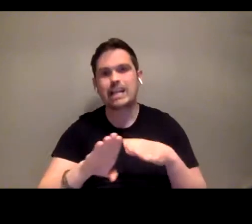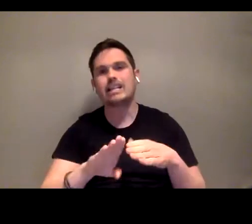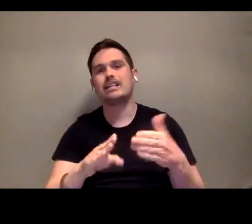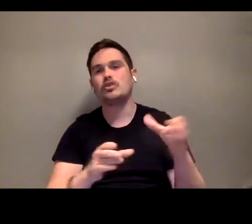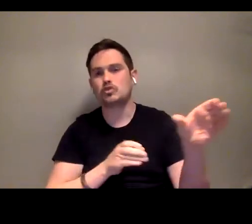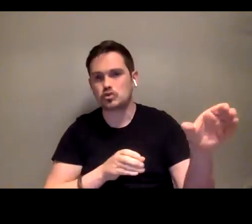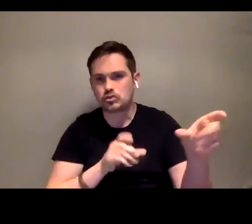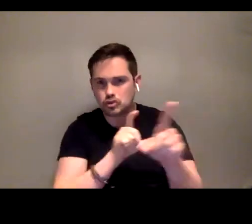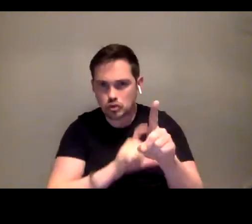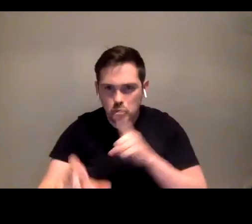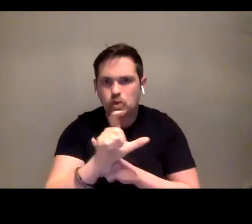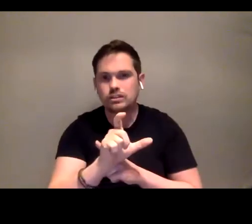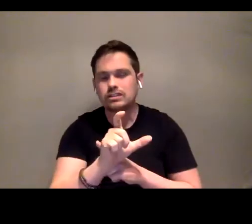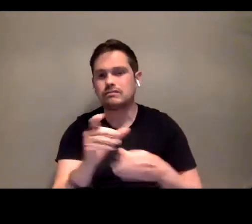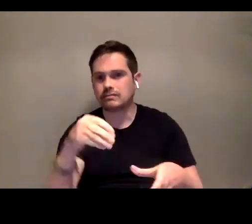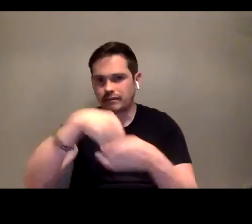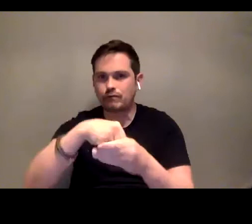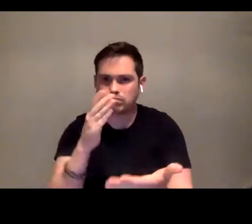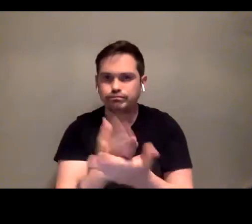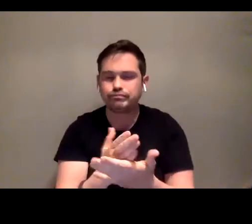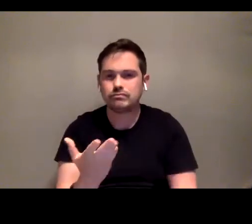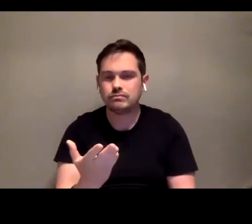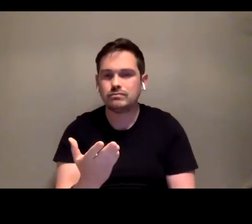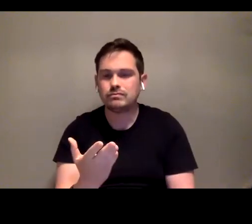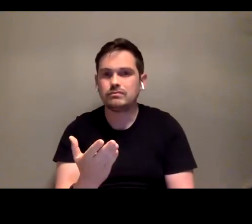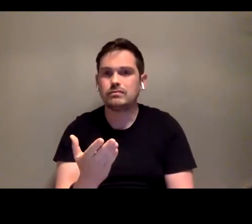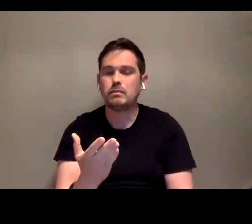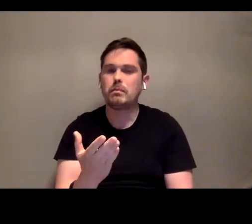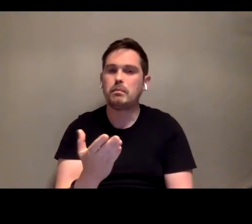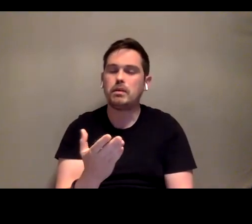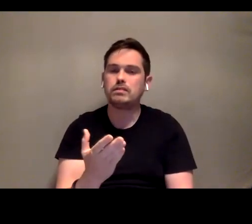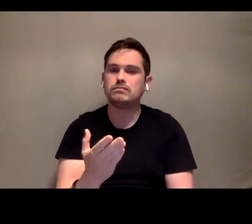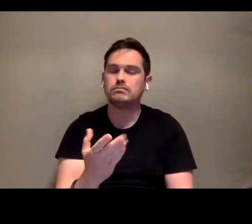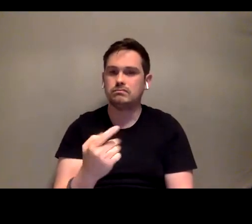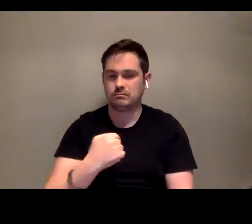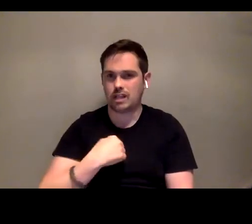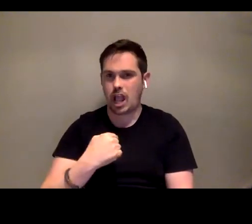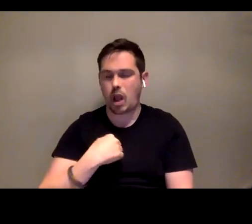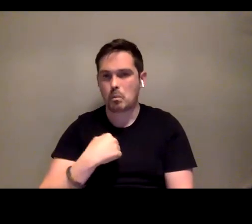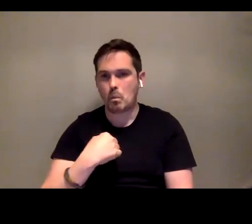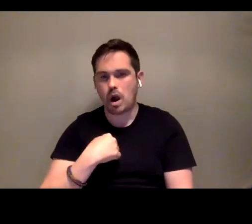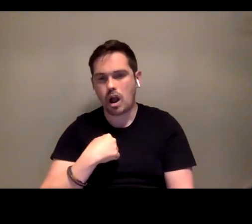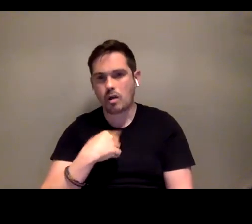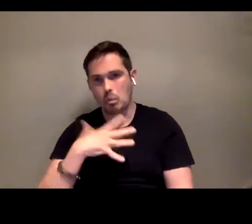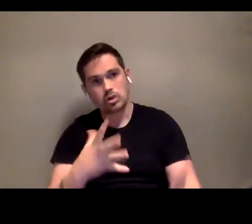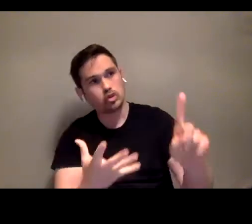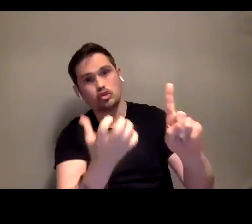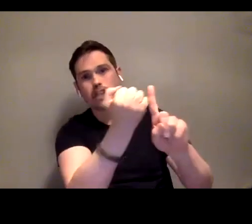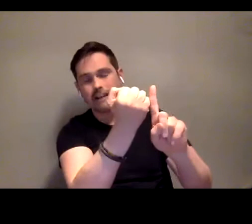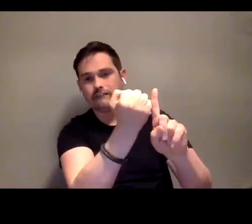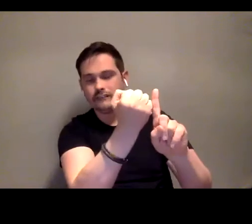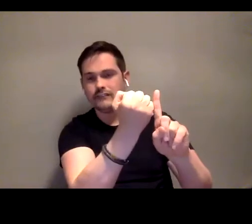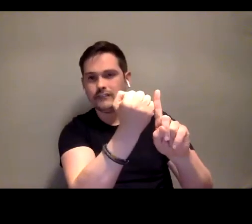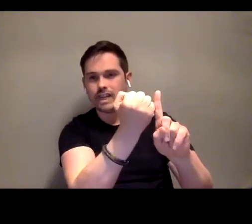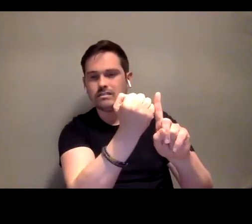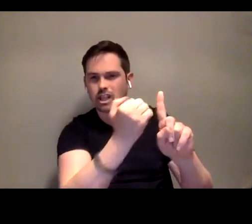work. But what we're saying is that the level of our ambition is currently incredibly low, and it could be so much higher, and we could strive for more. It's